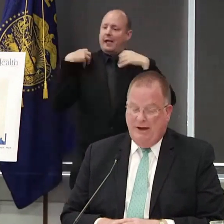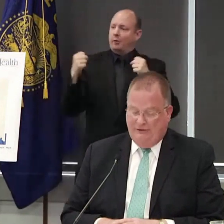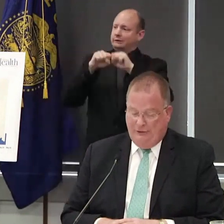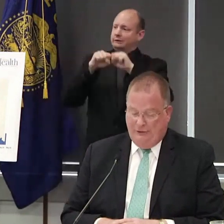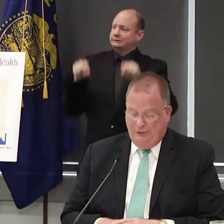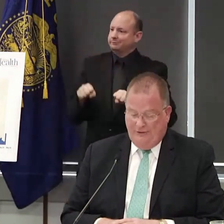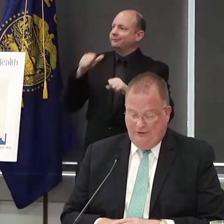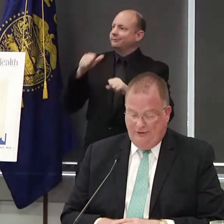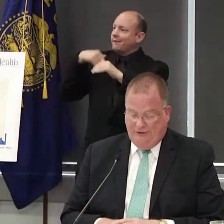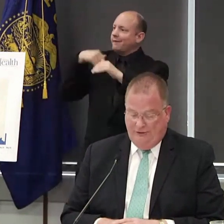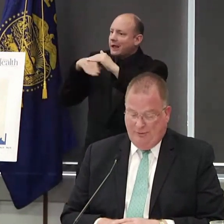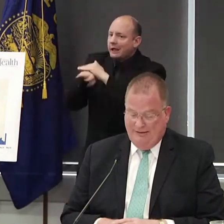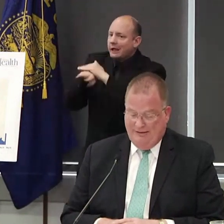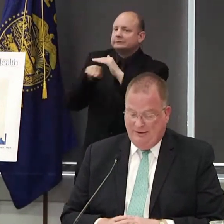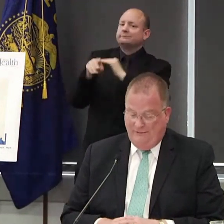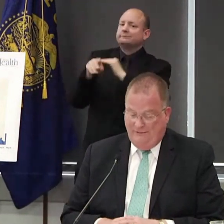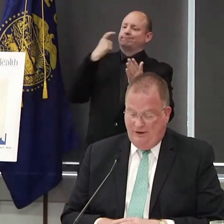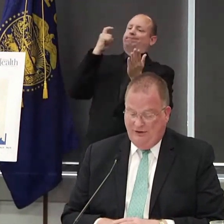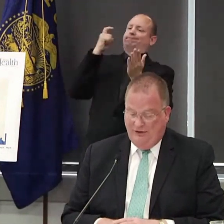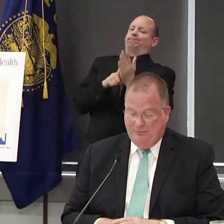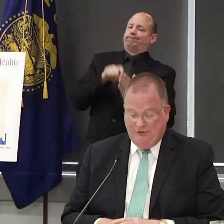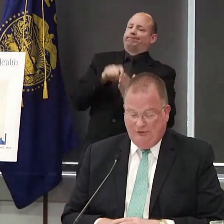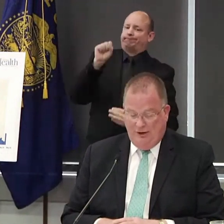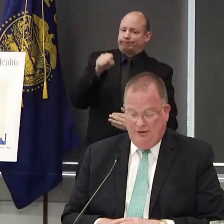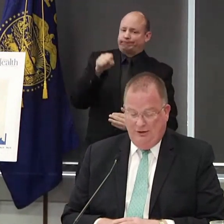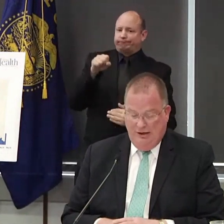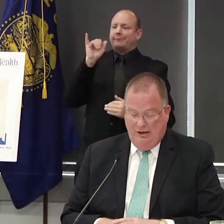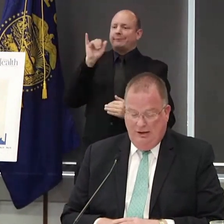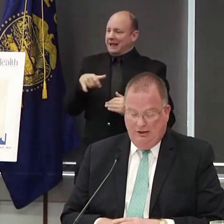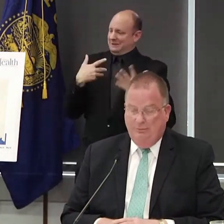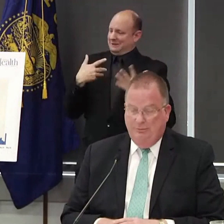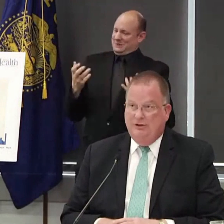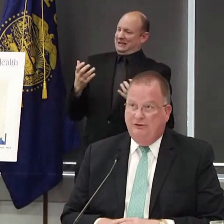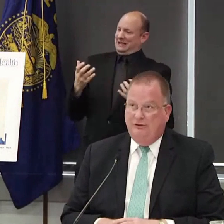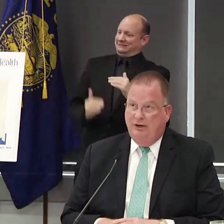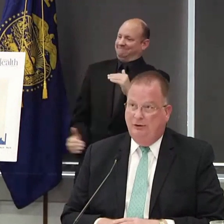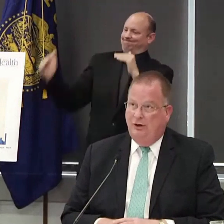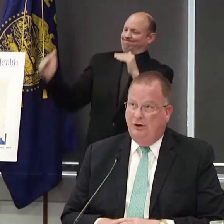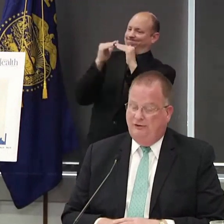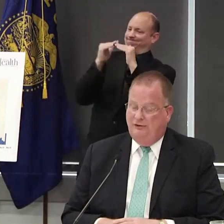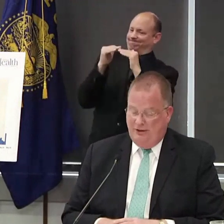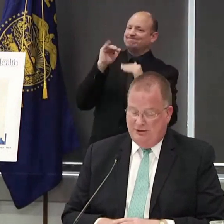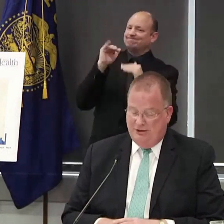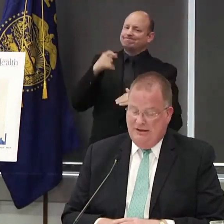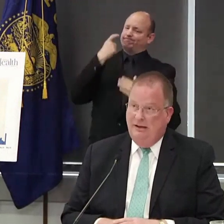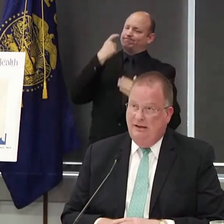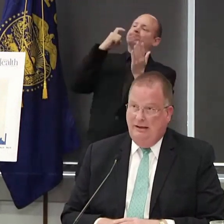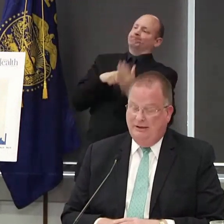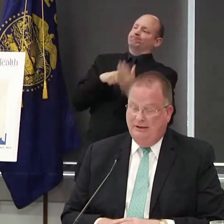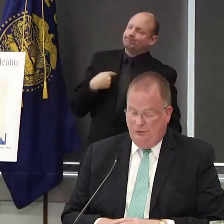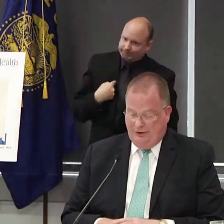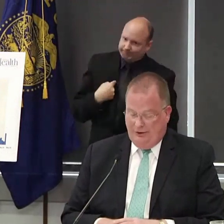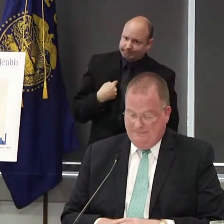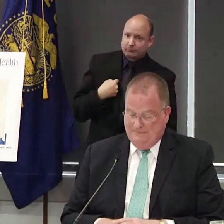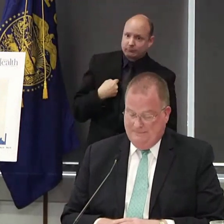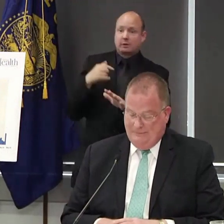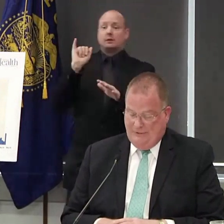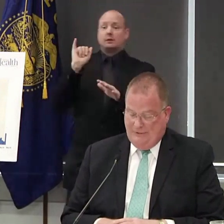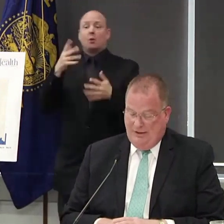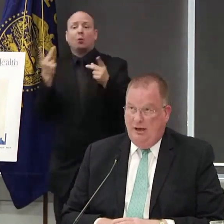The impacts of the coronavirus pandemic have fallen especially hard on communities of color across the nation and in